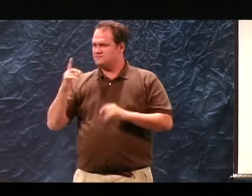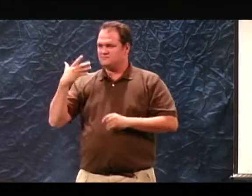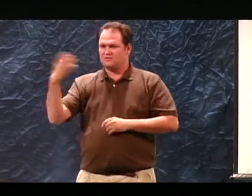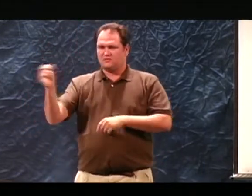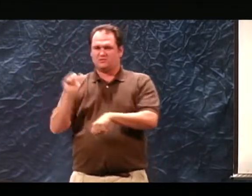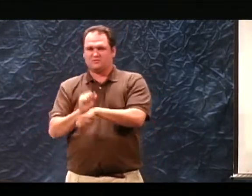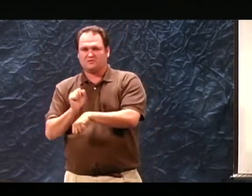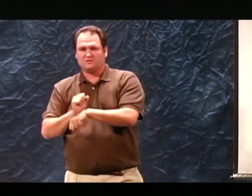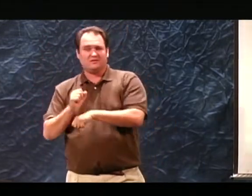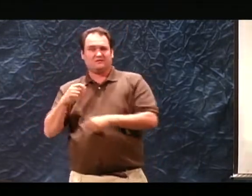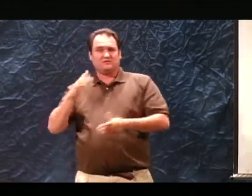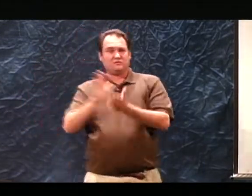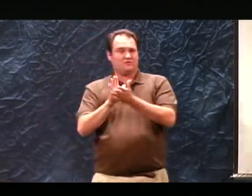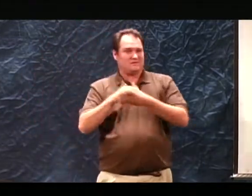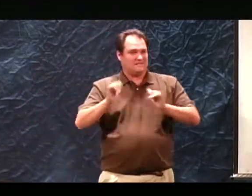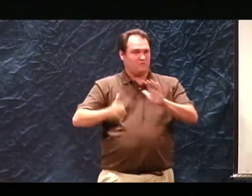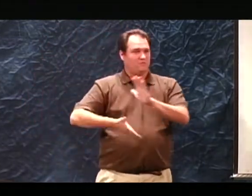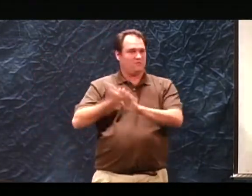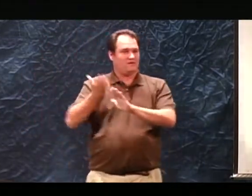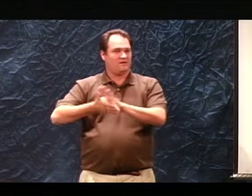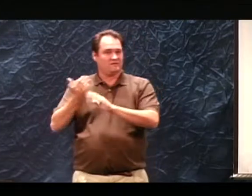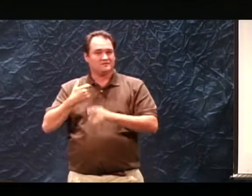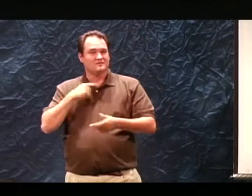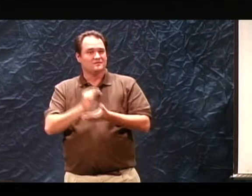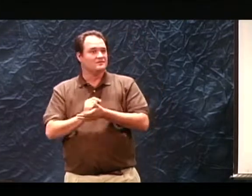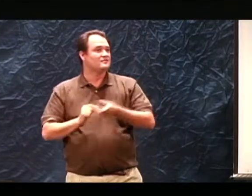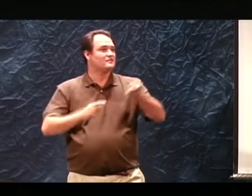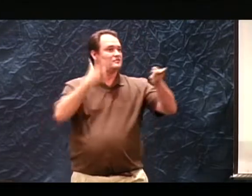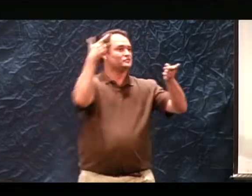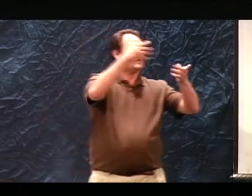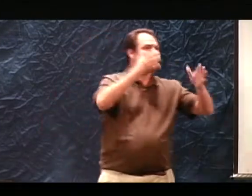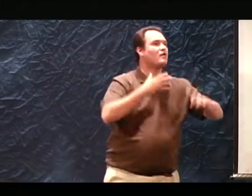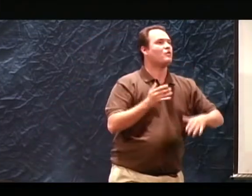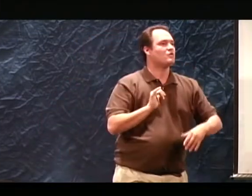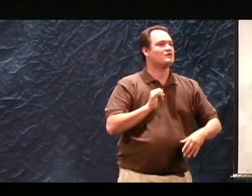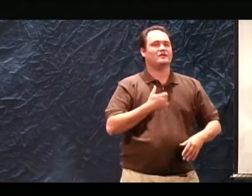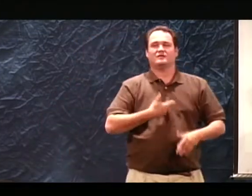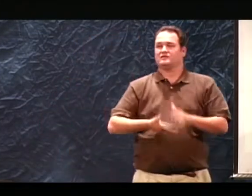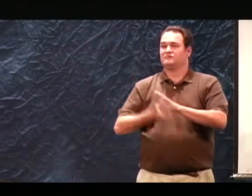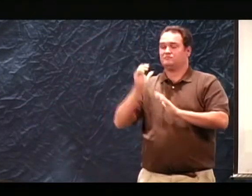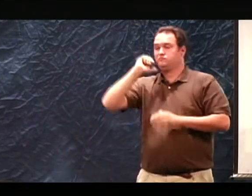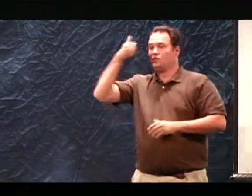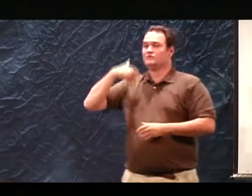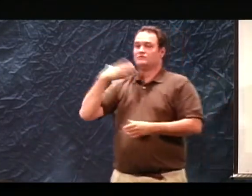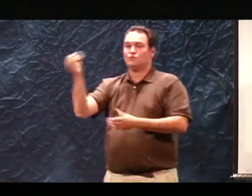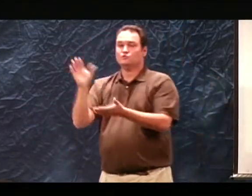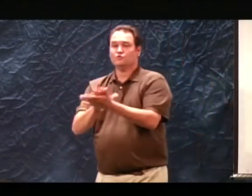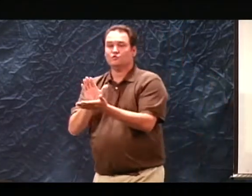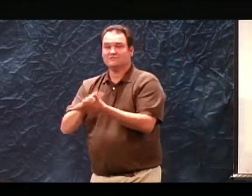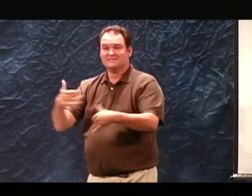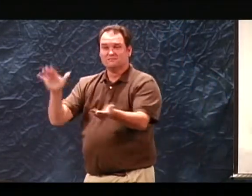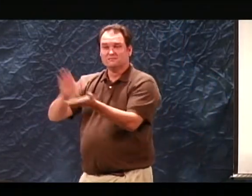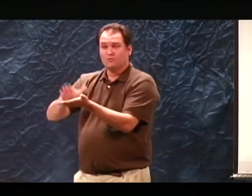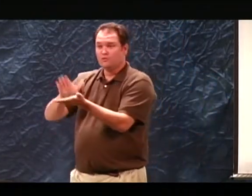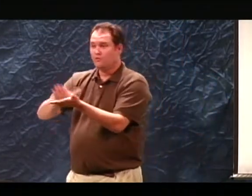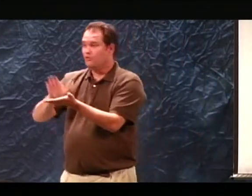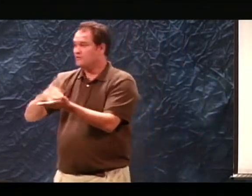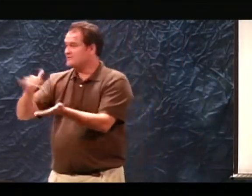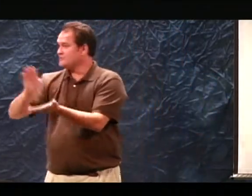and we didn't take a week off agreed for our president being shot we had to go after me you had to get up the next